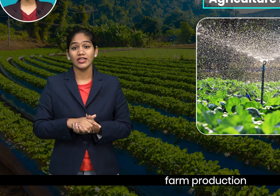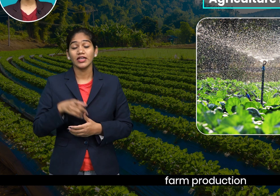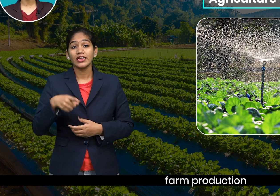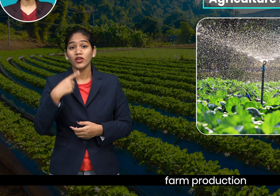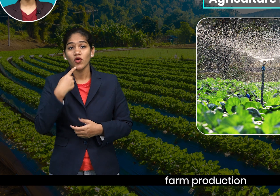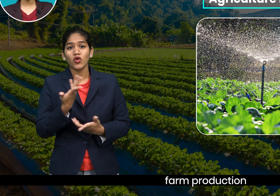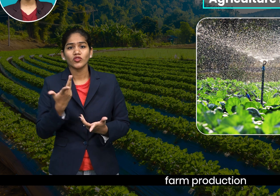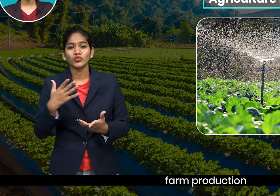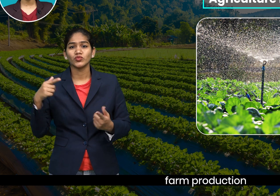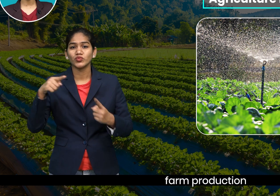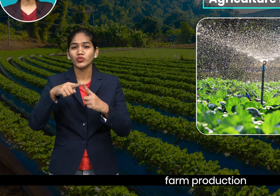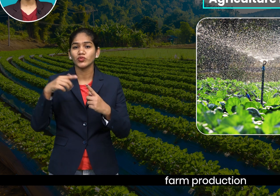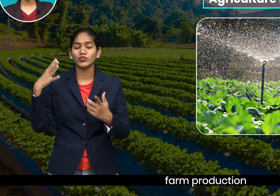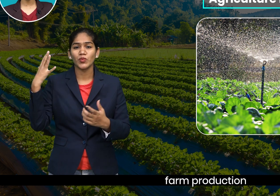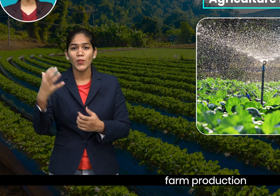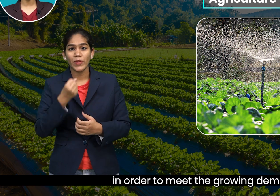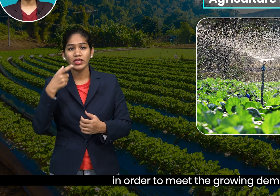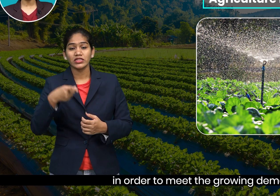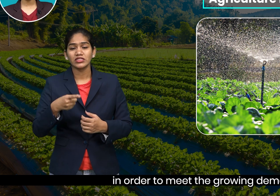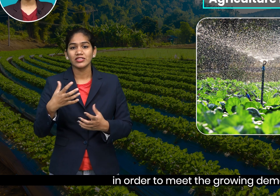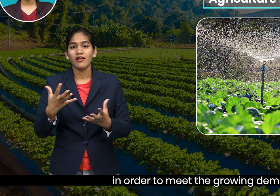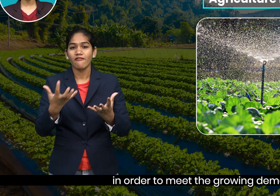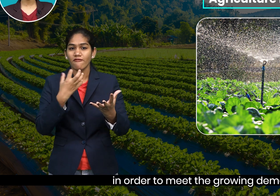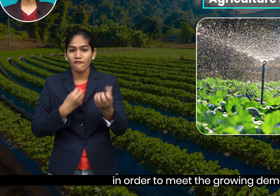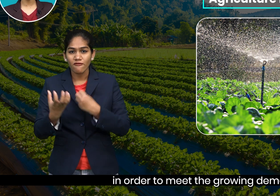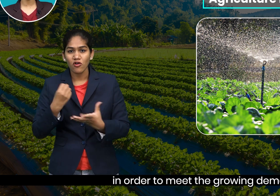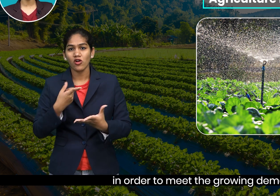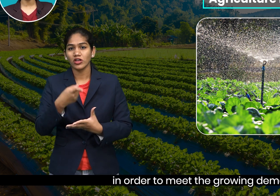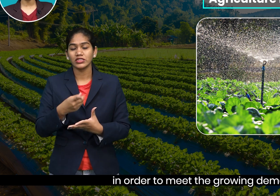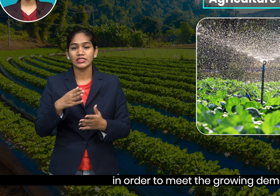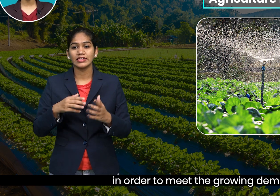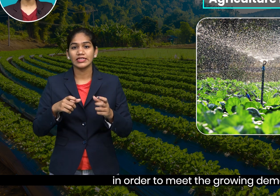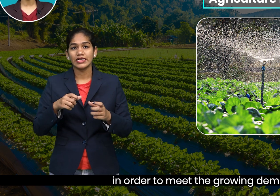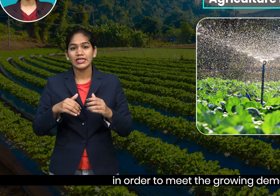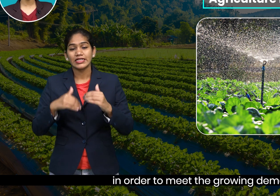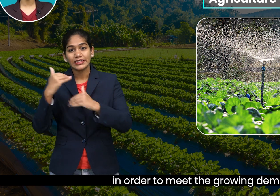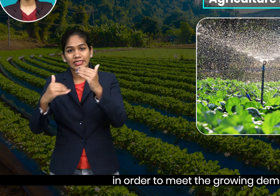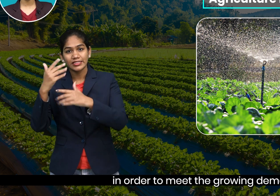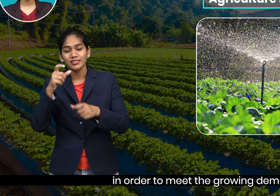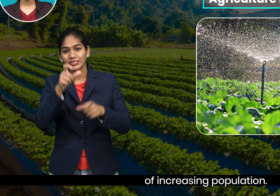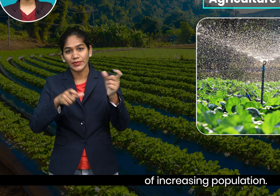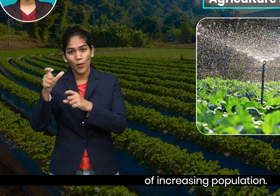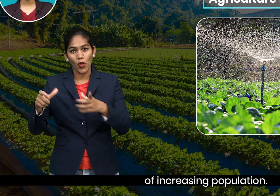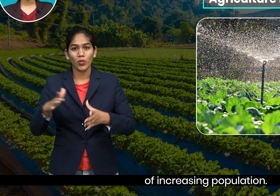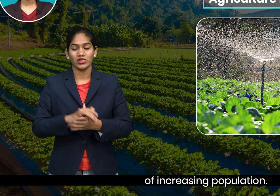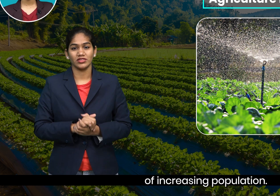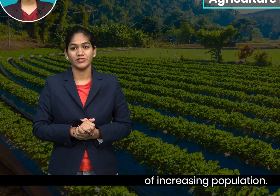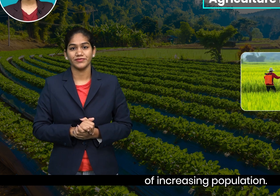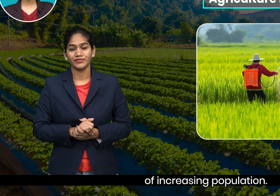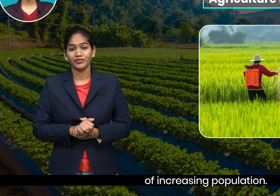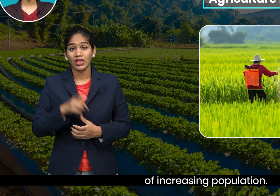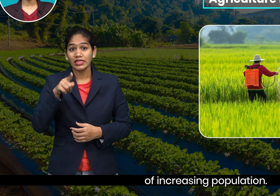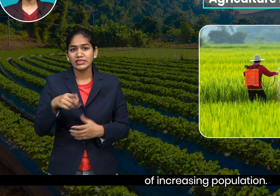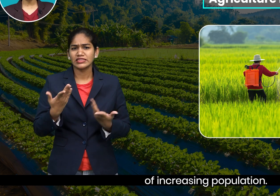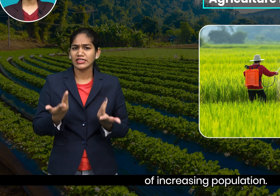in order to meet the growing demand of increasing population.